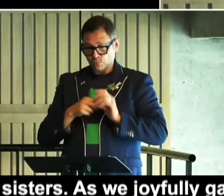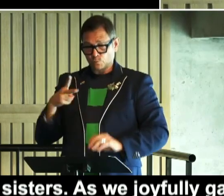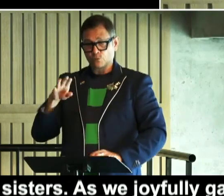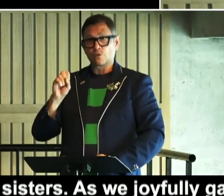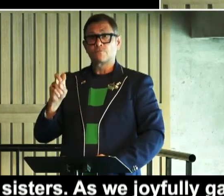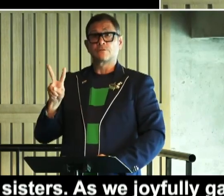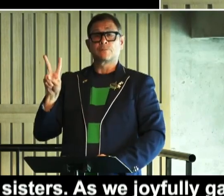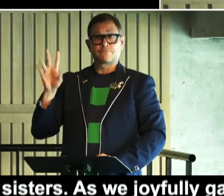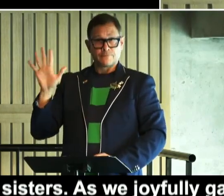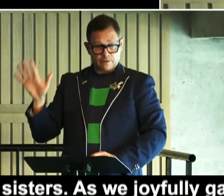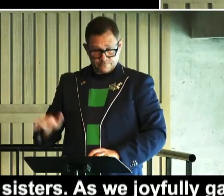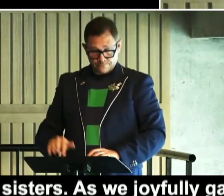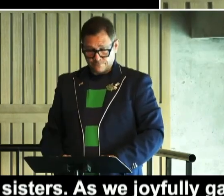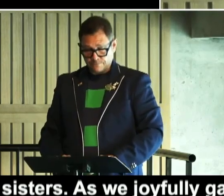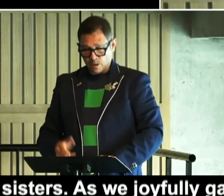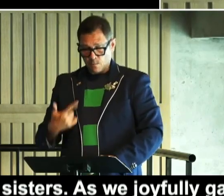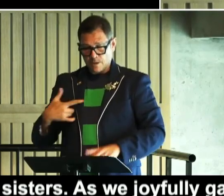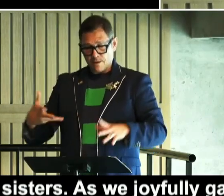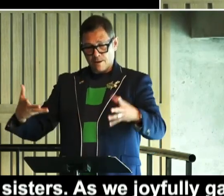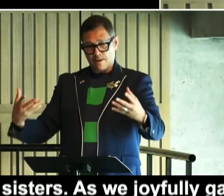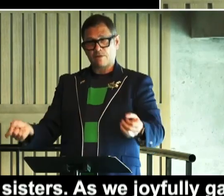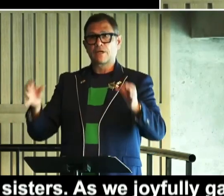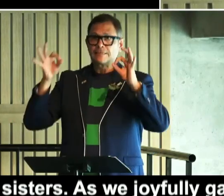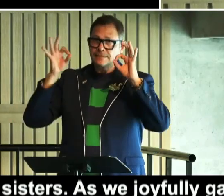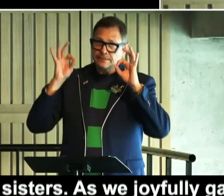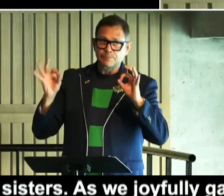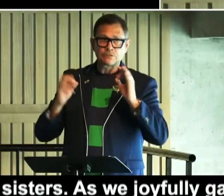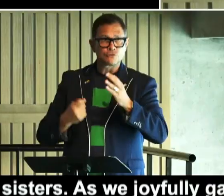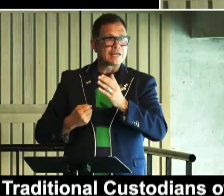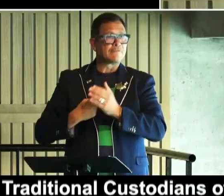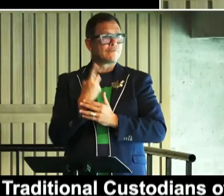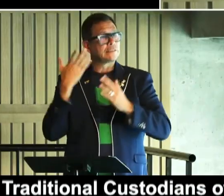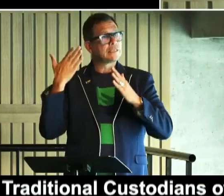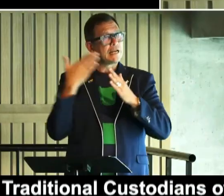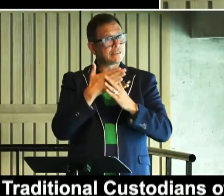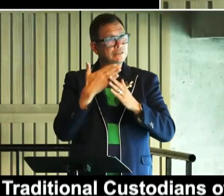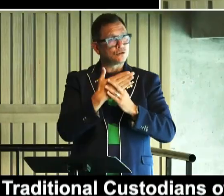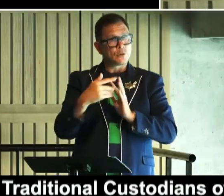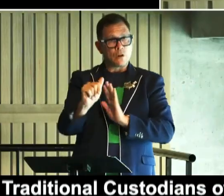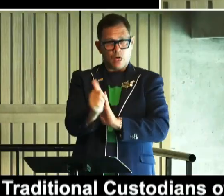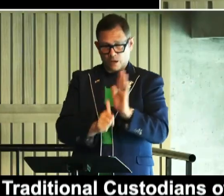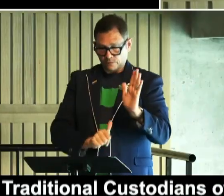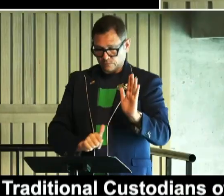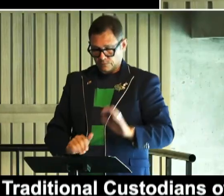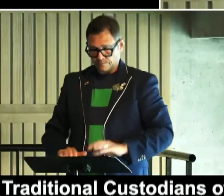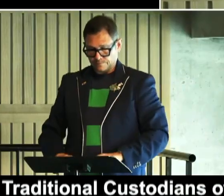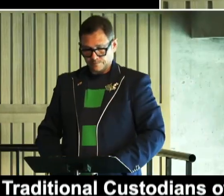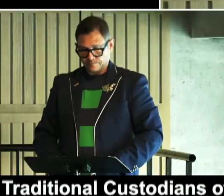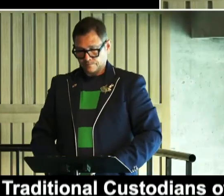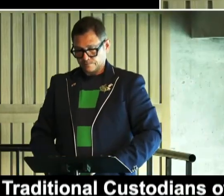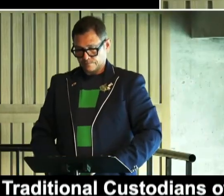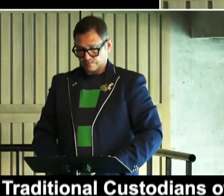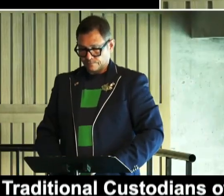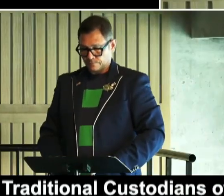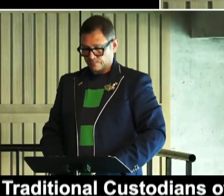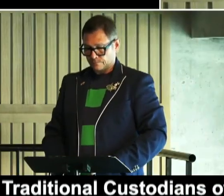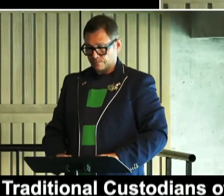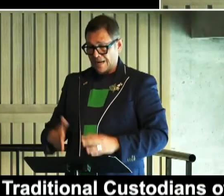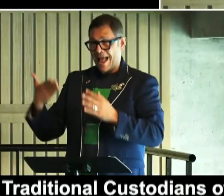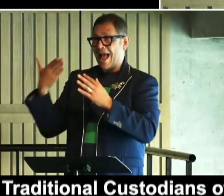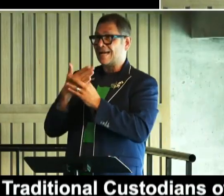Today is the 24th of November 2025, and we have a special event for accessible arts.